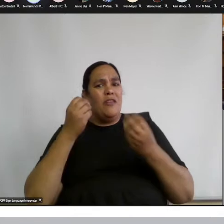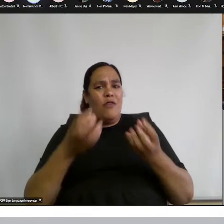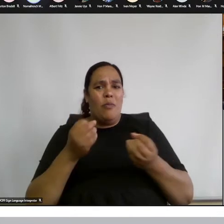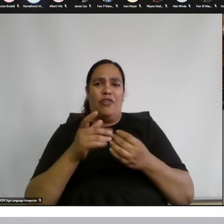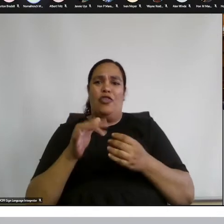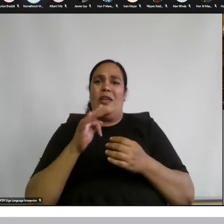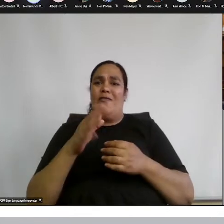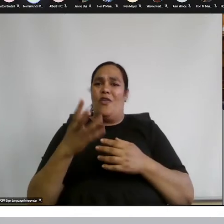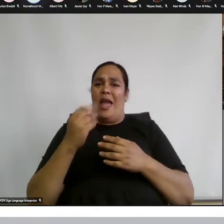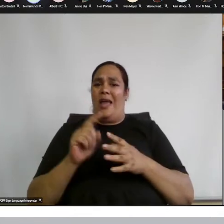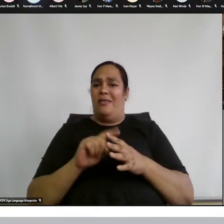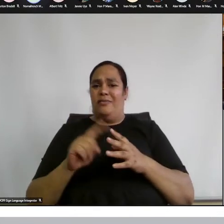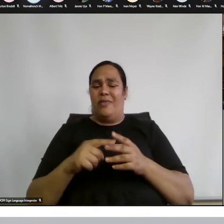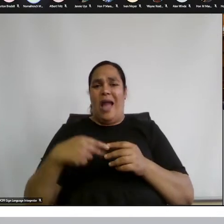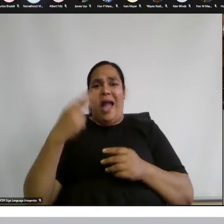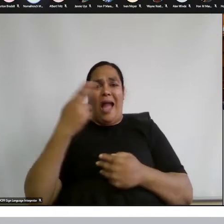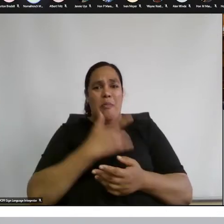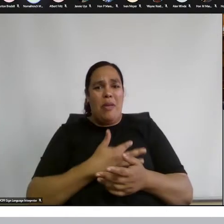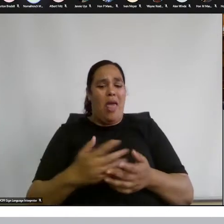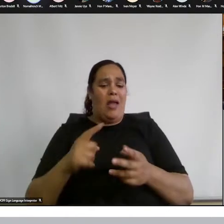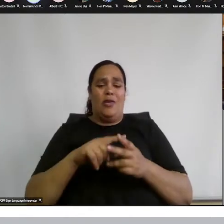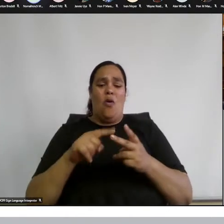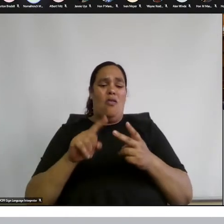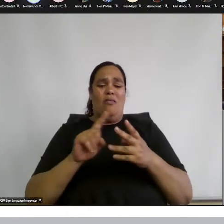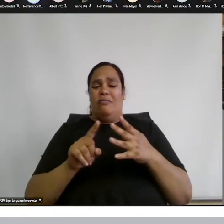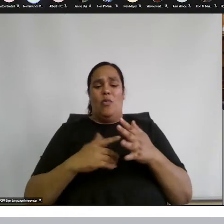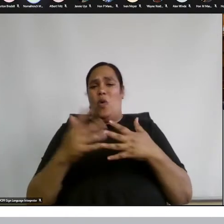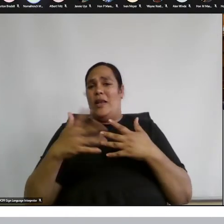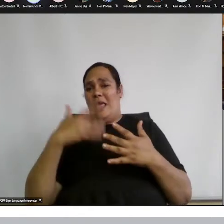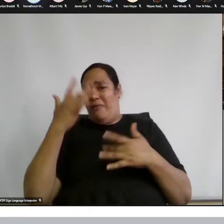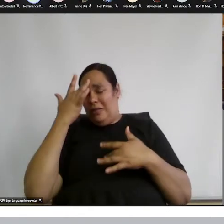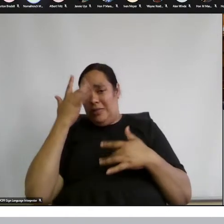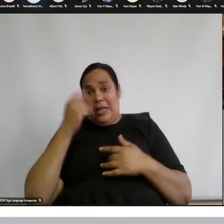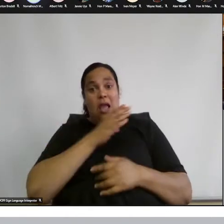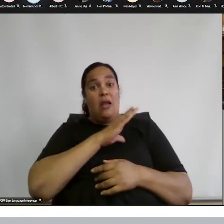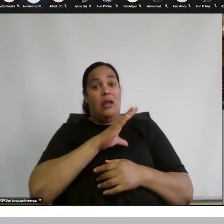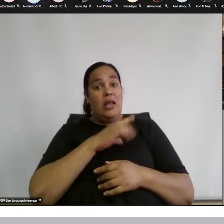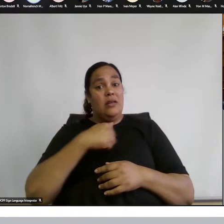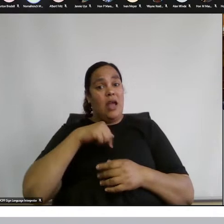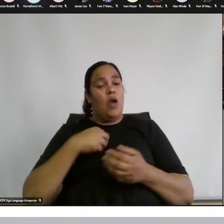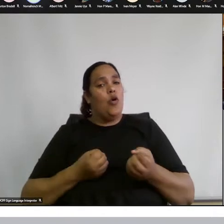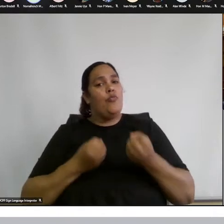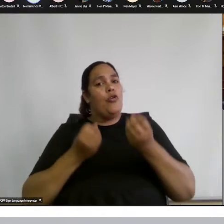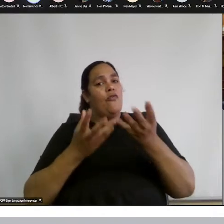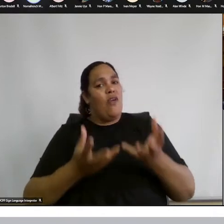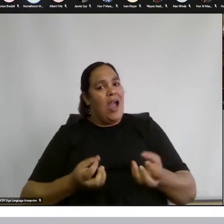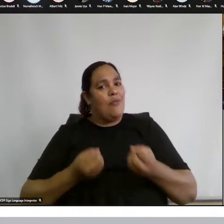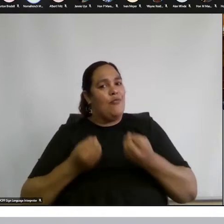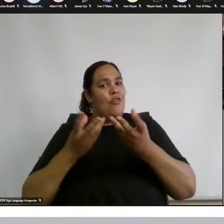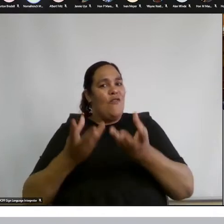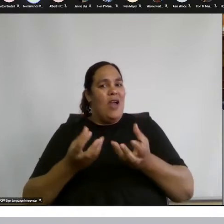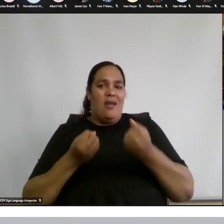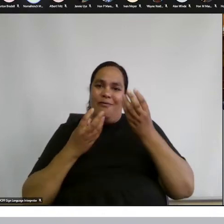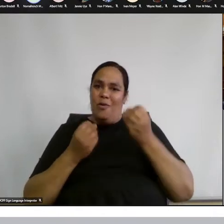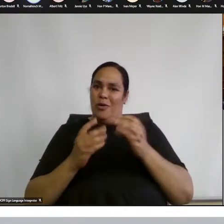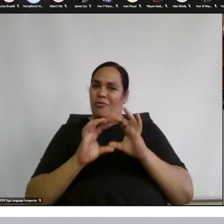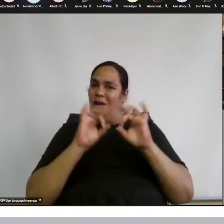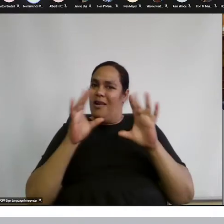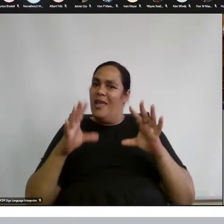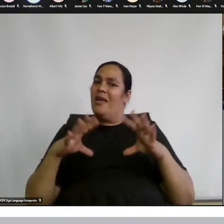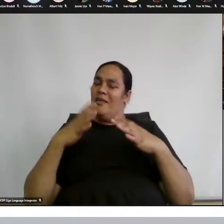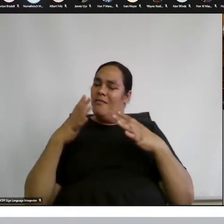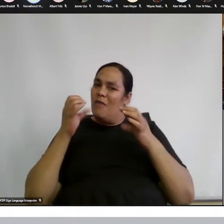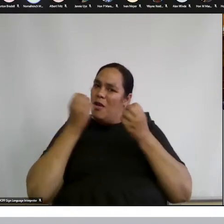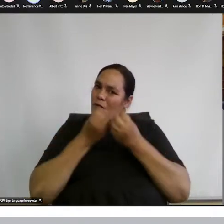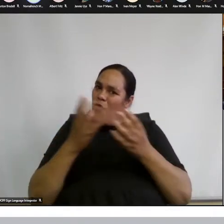got diabetes or hypertension or all of those. And our clinicians will provide such information, being informative and